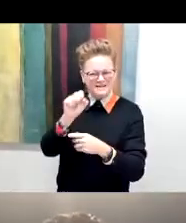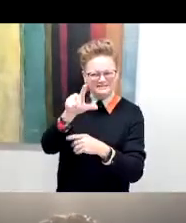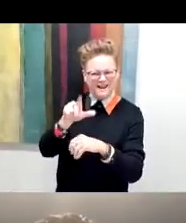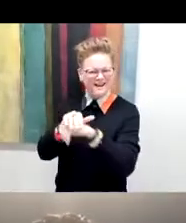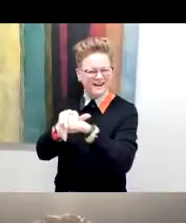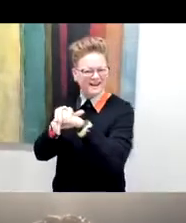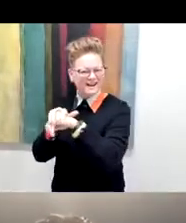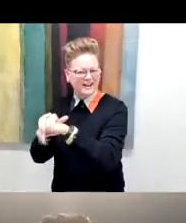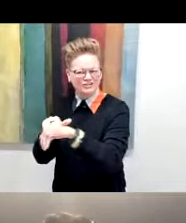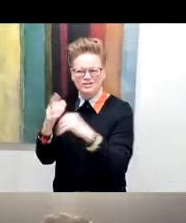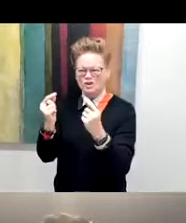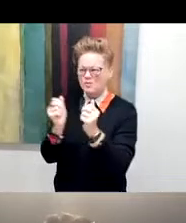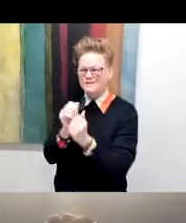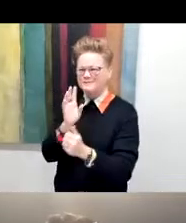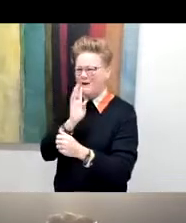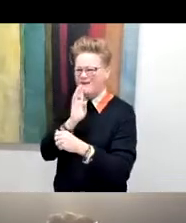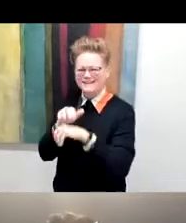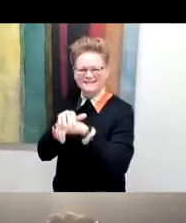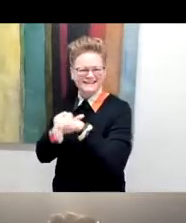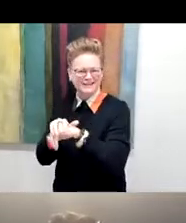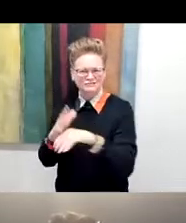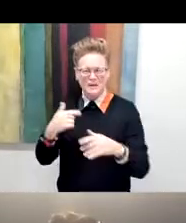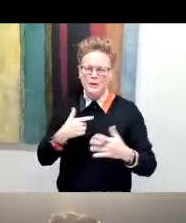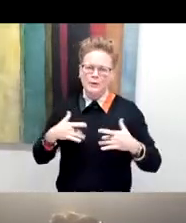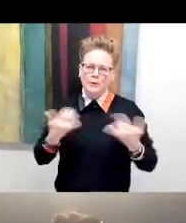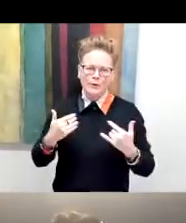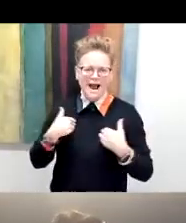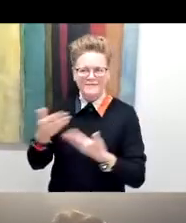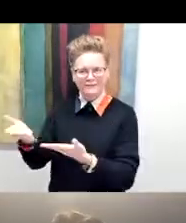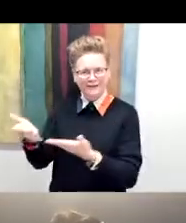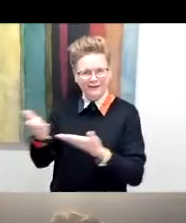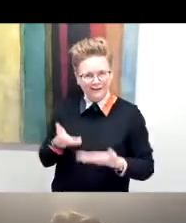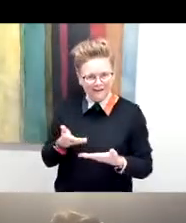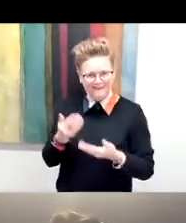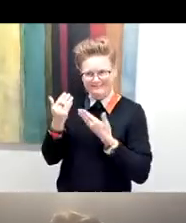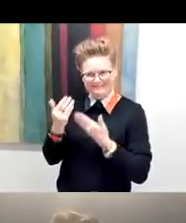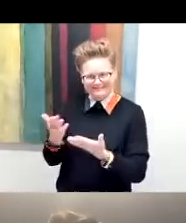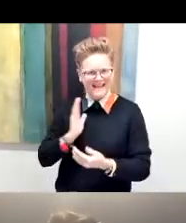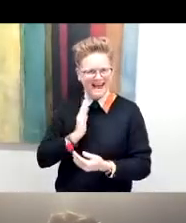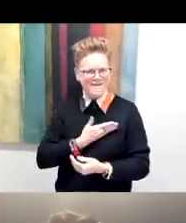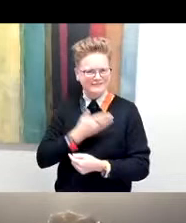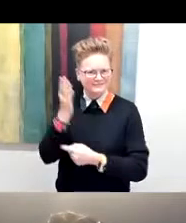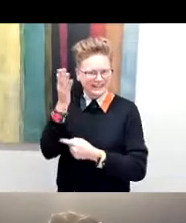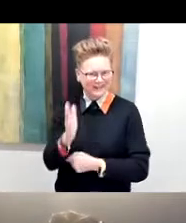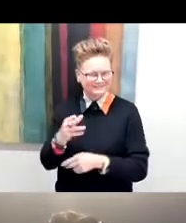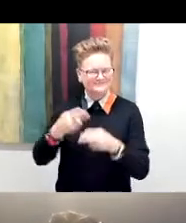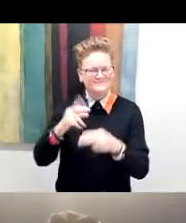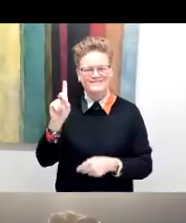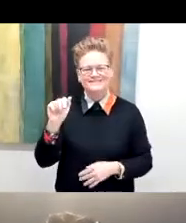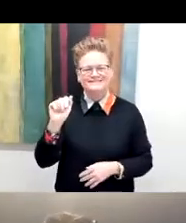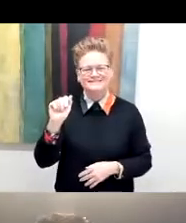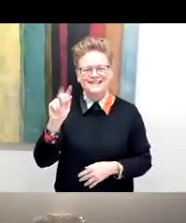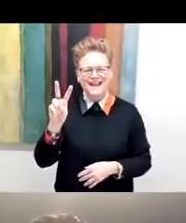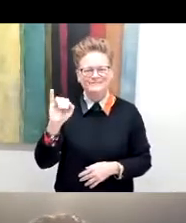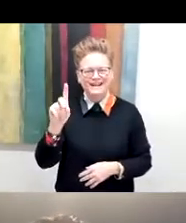learn about how they use both spoken English and signed ASL.